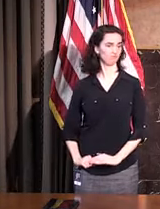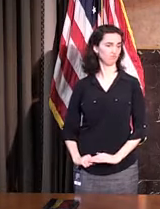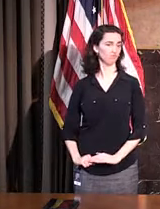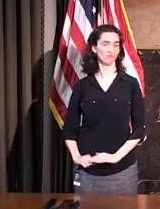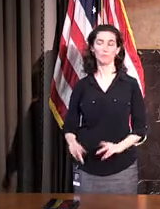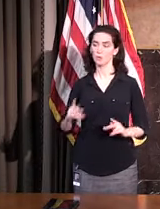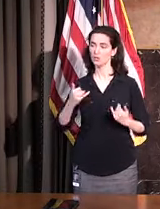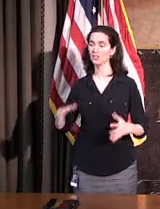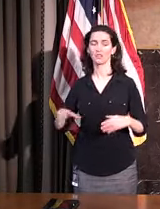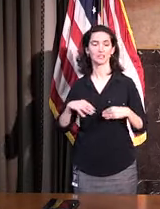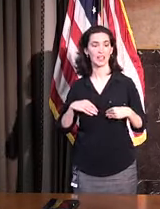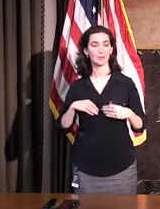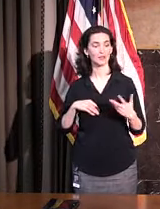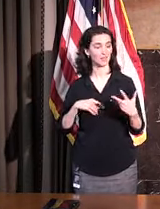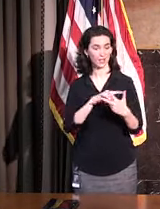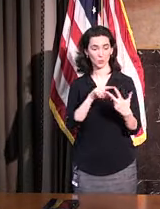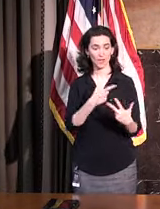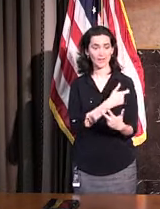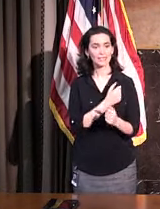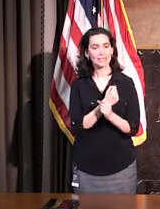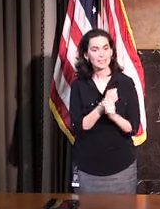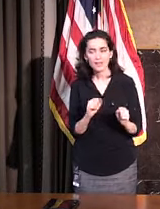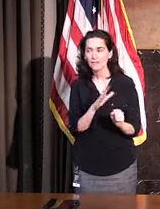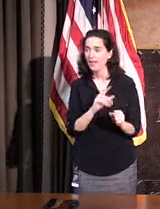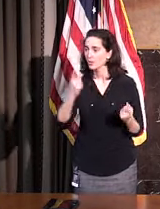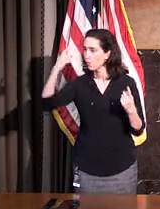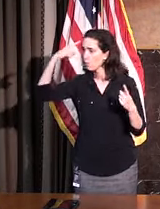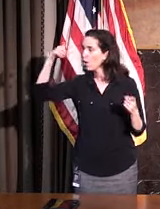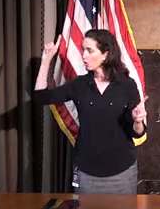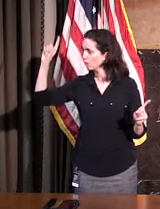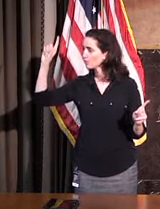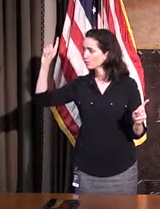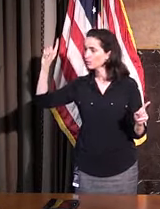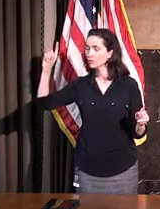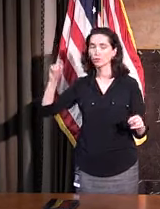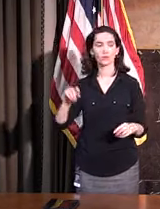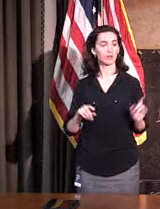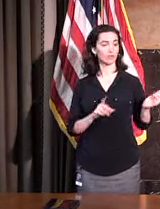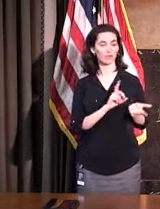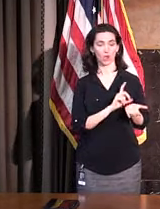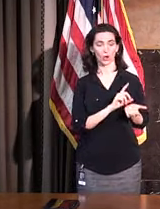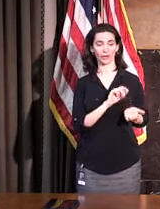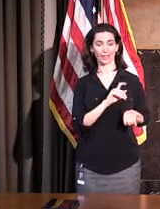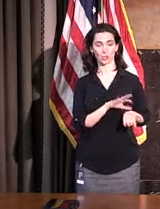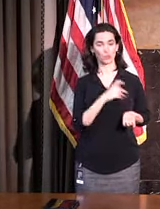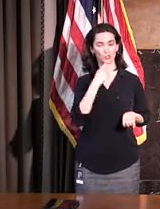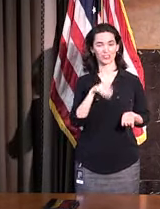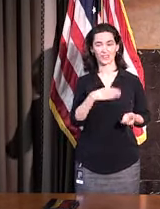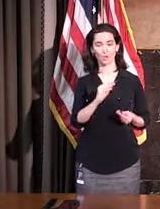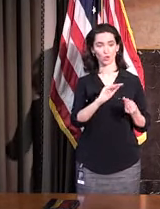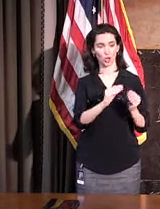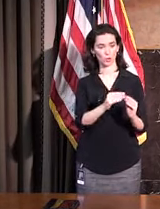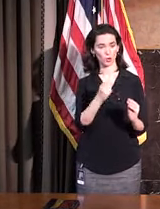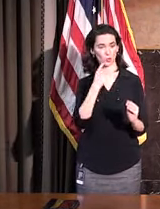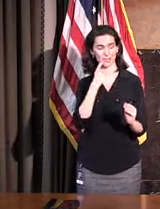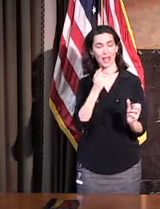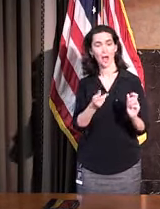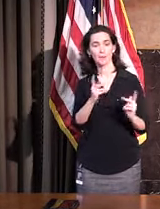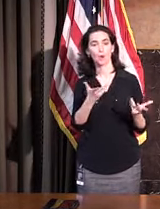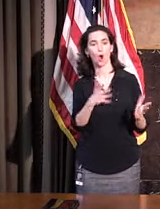These vaccines, all three of them, are safe and effective. He gave you the numbers a while ago of the people that have at least started and